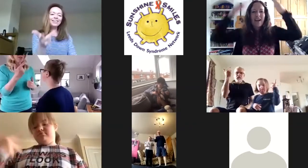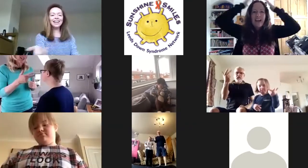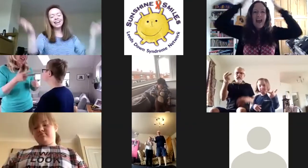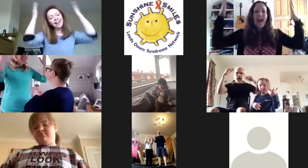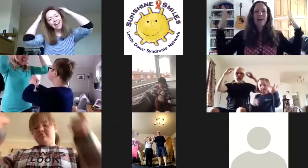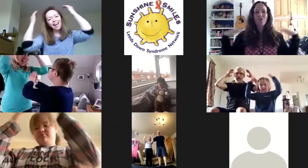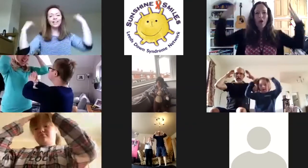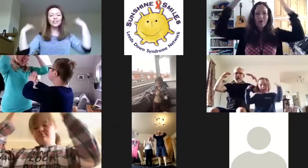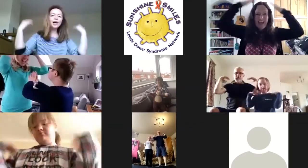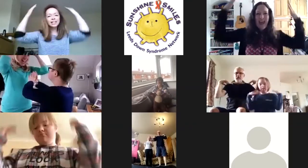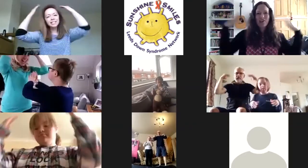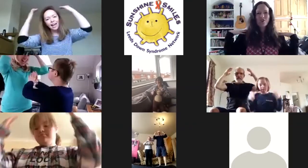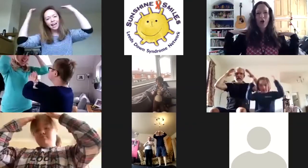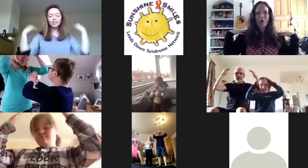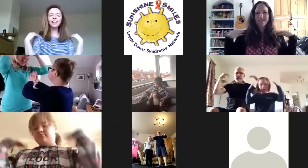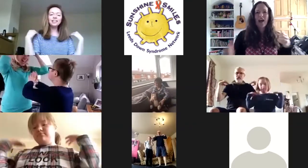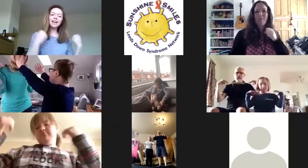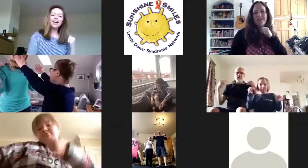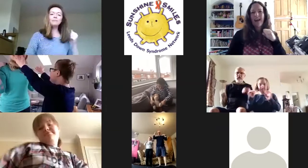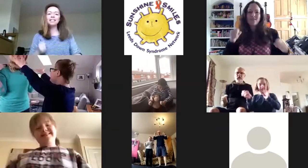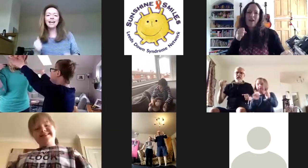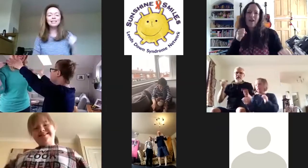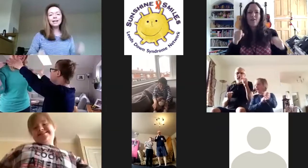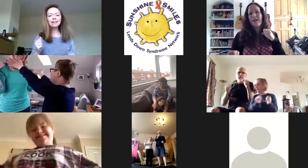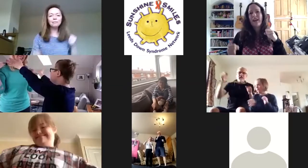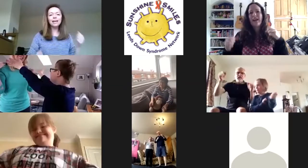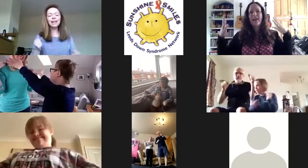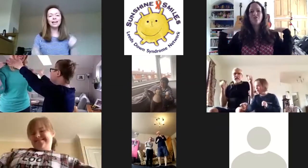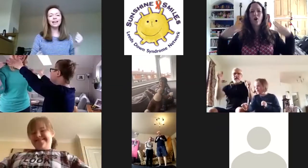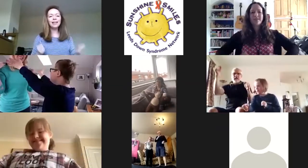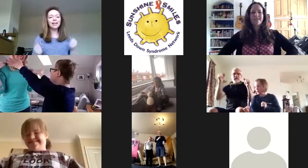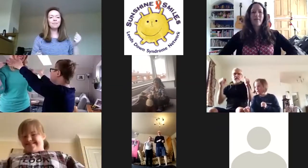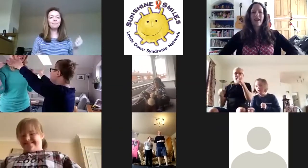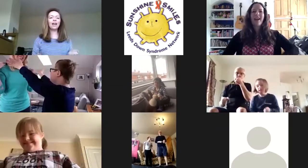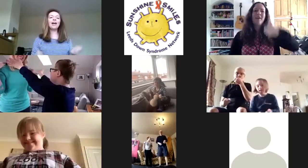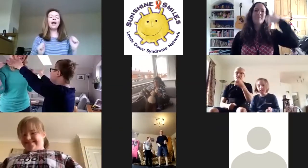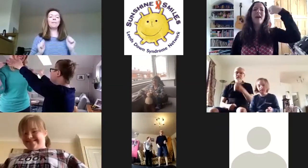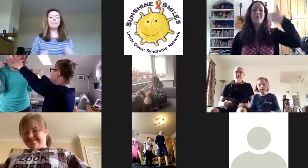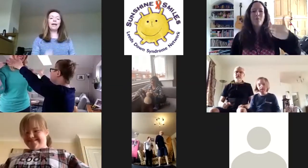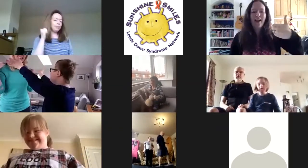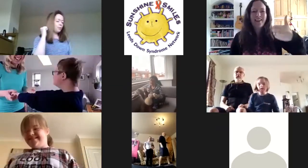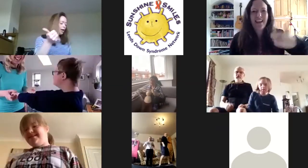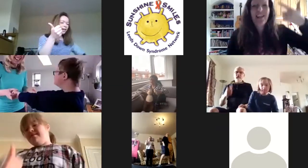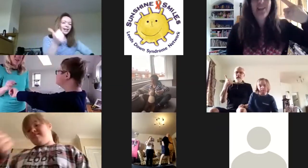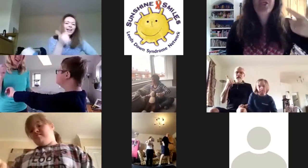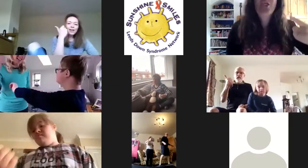1, 2, 3, head and shoulders, come and dance with me. Shoulders, tummy, baby